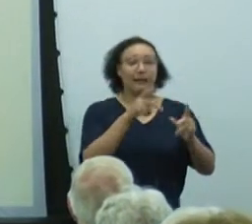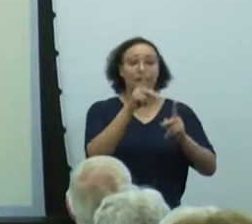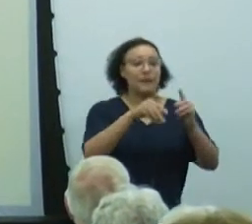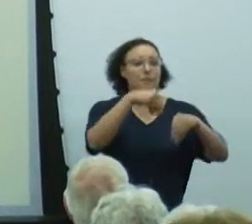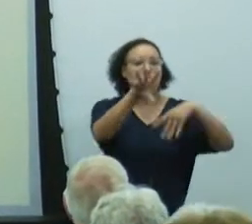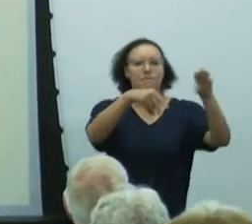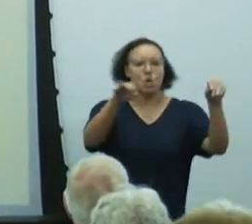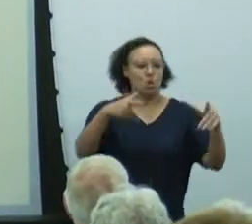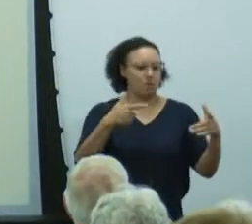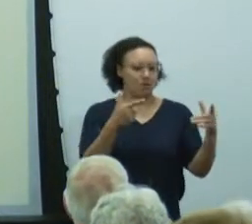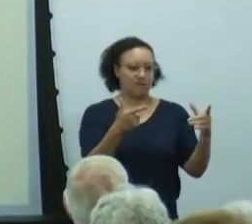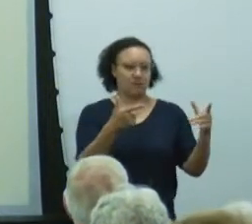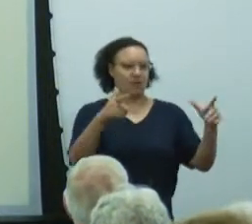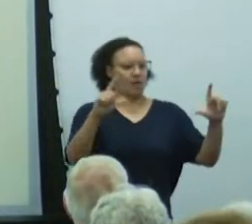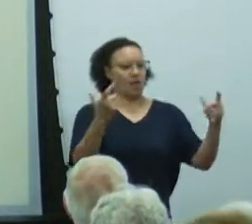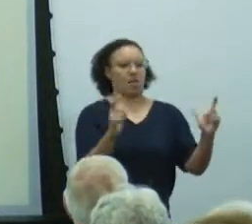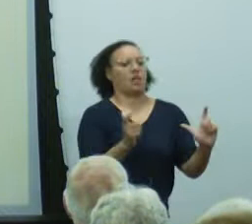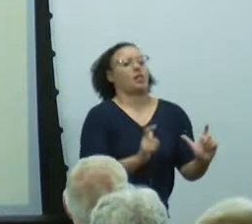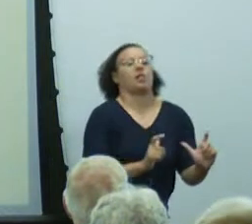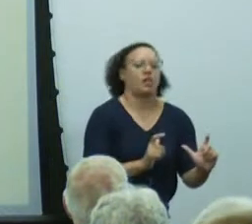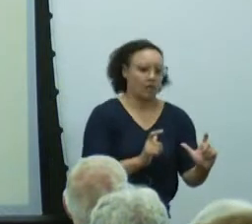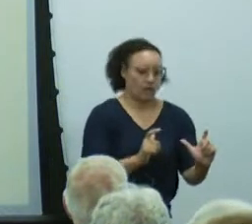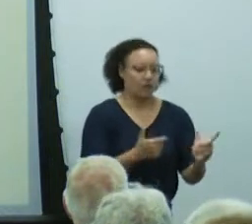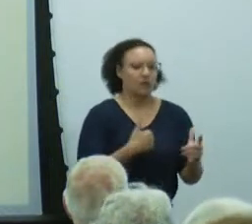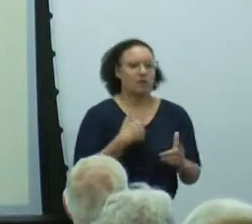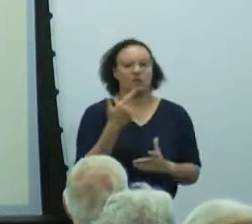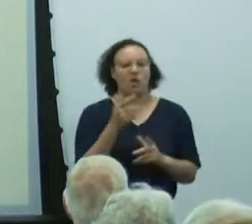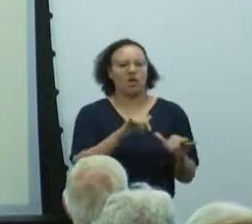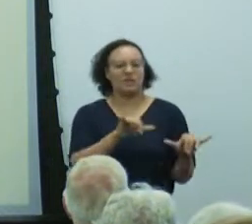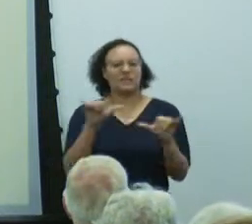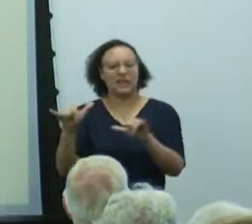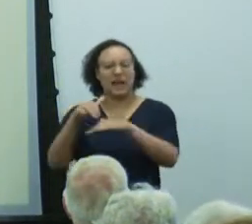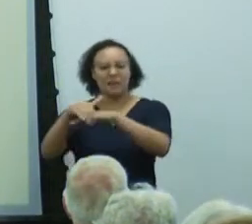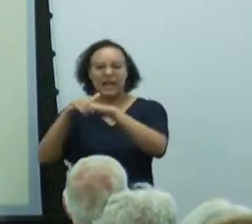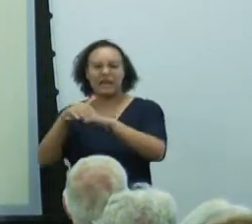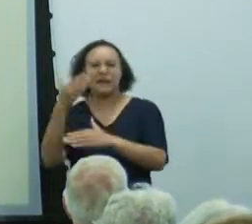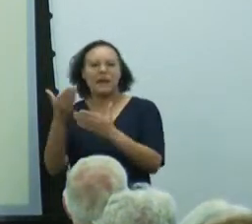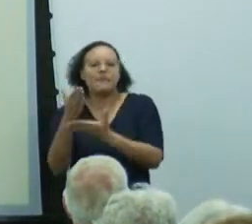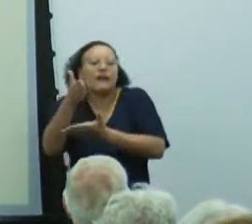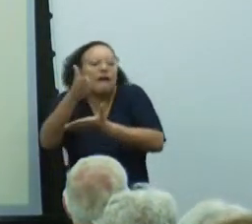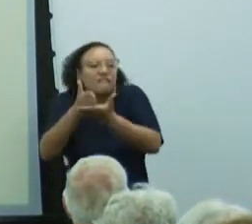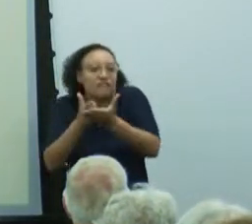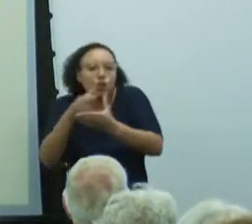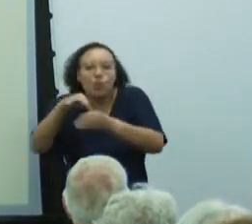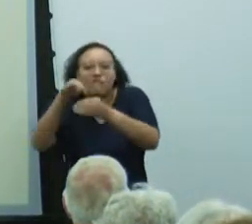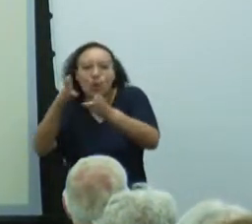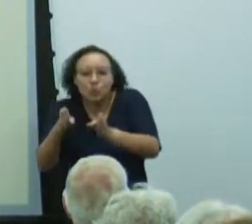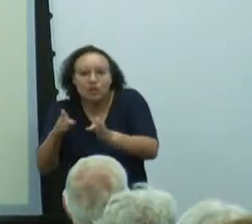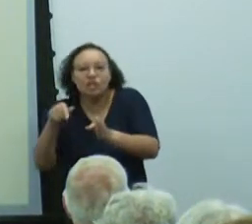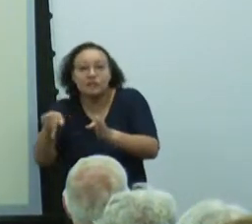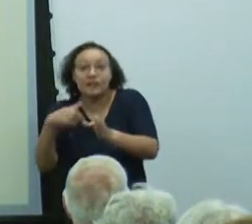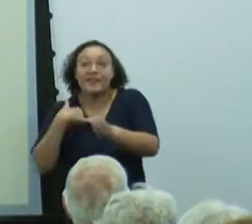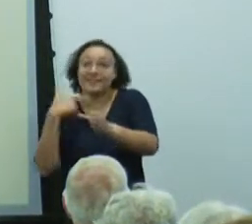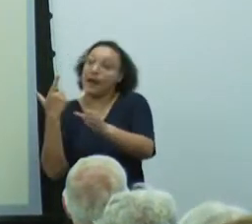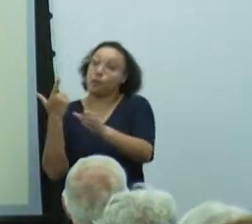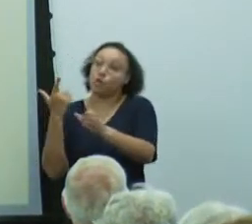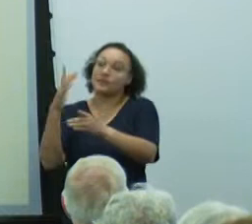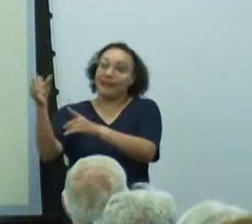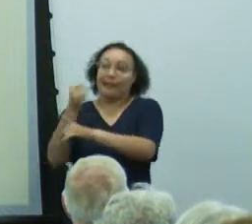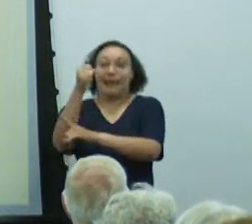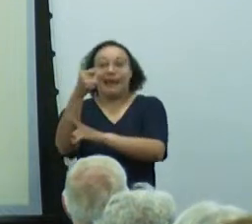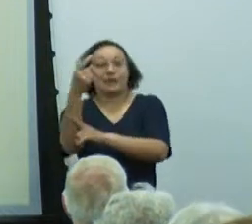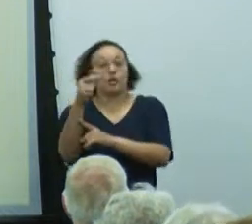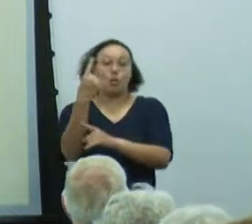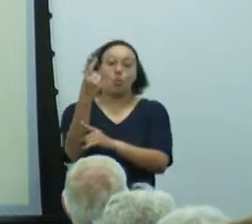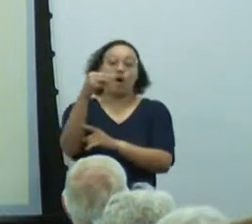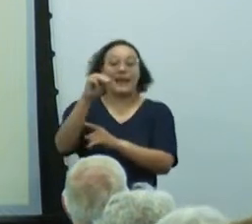the thing in England, where you have a few voters and they get an MP, and London would get one MP, and some